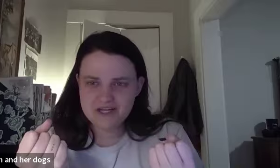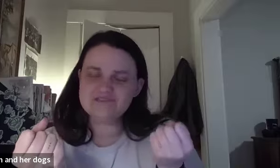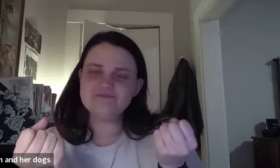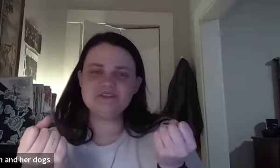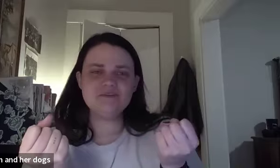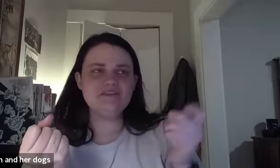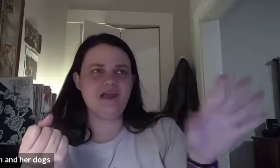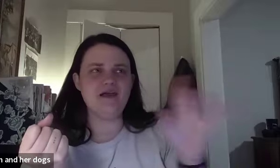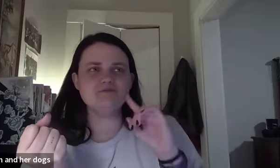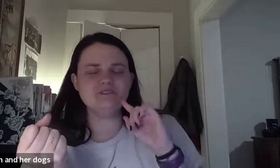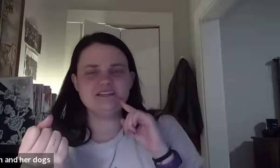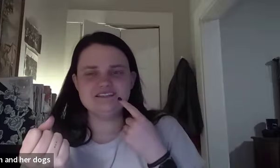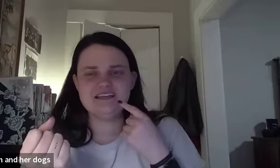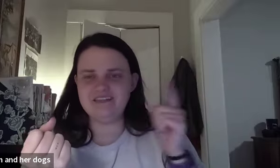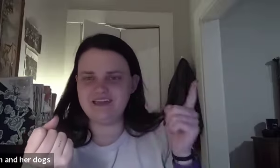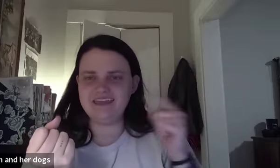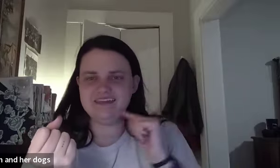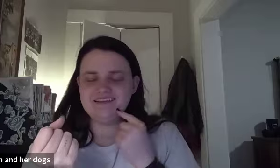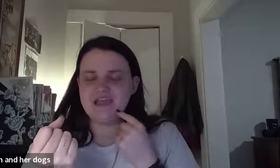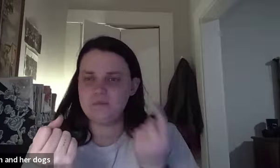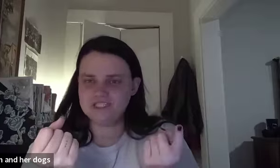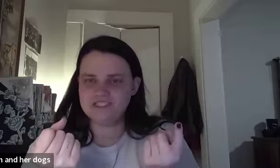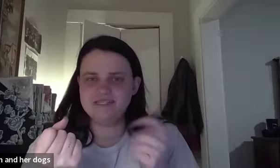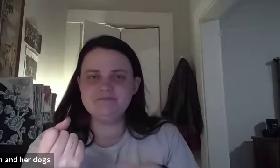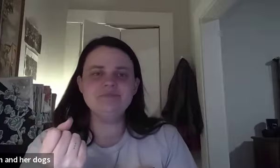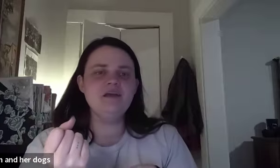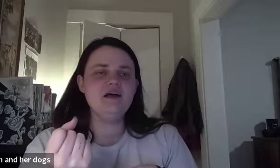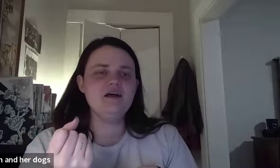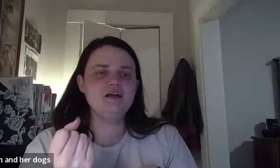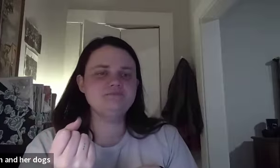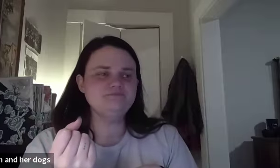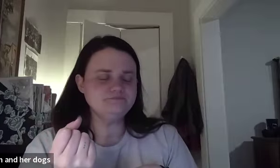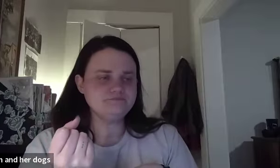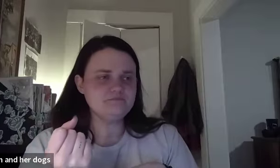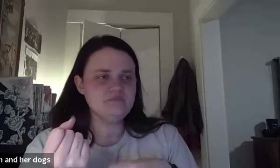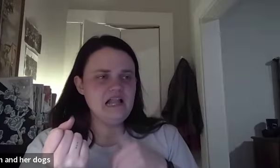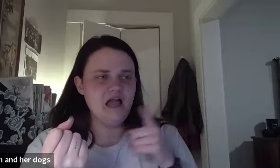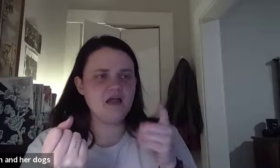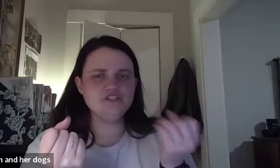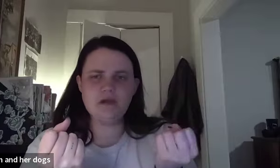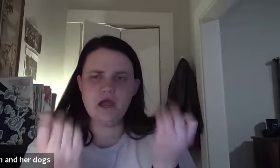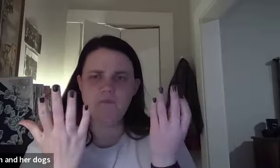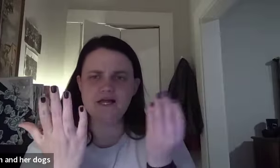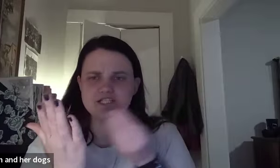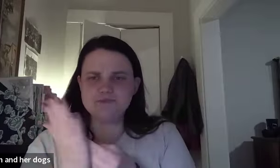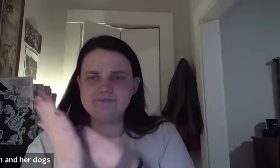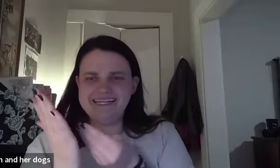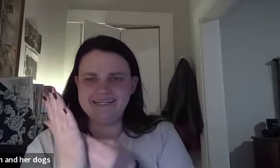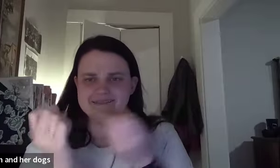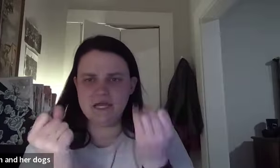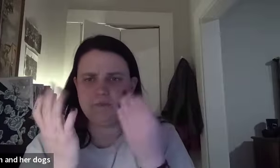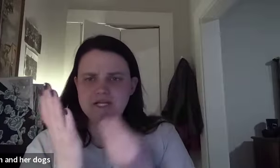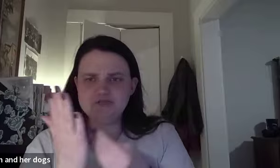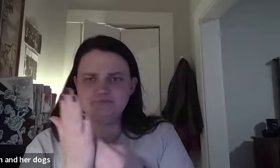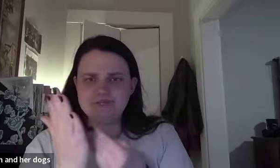much for something, like I was pretending to sign like that candy, like how much is it? Um, I do how much money? How much